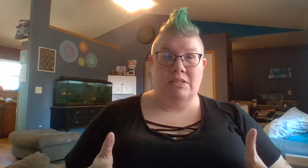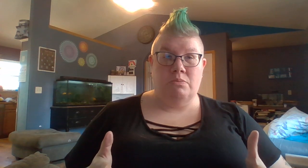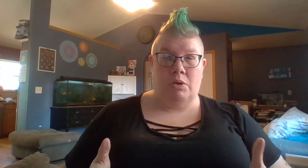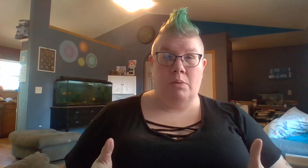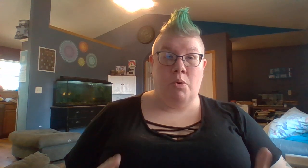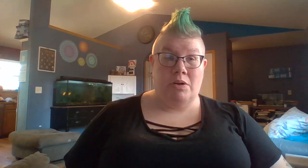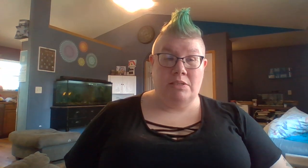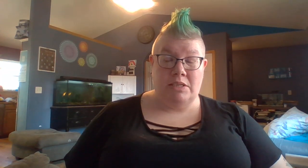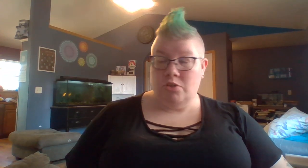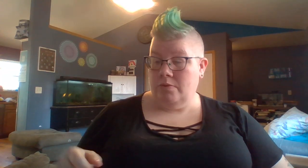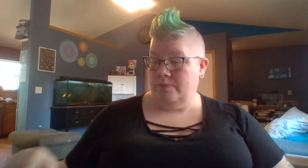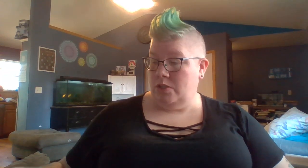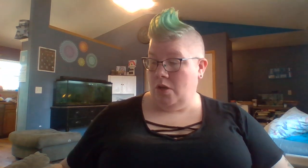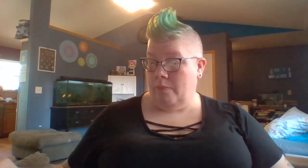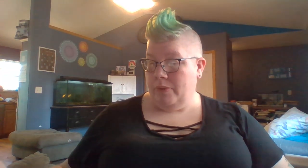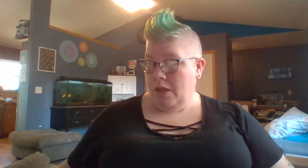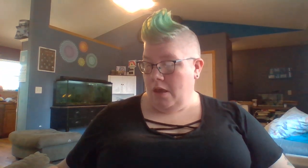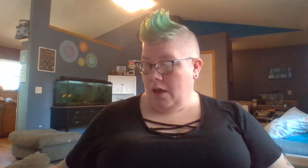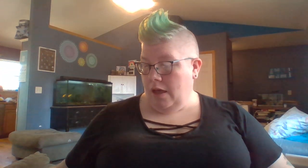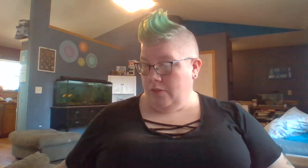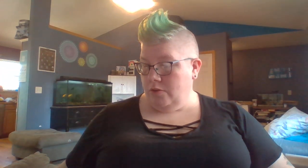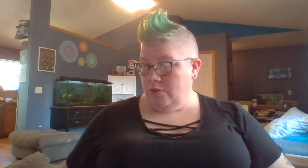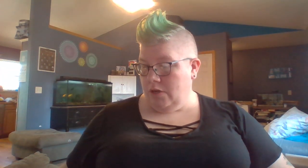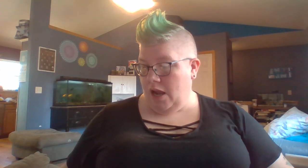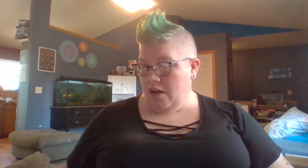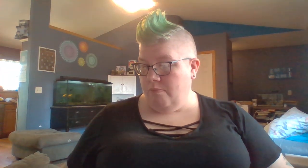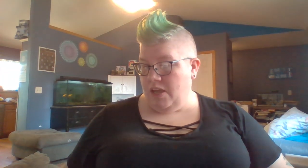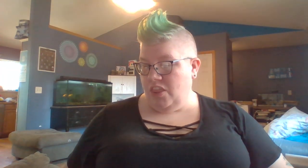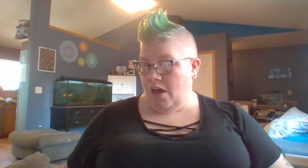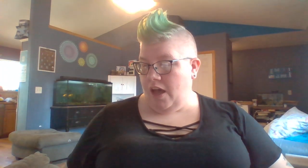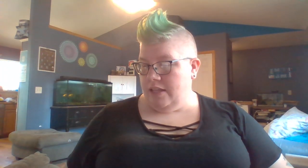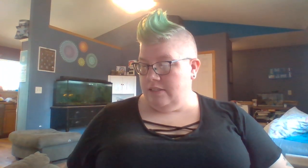really important as a teacher. So those are kind of my thoughts